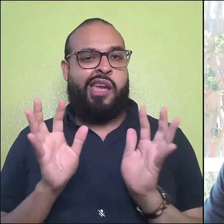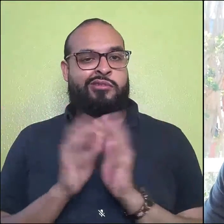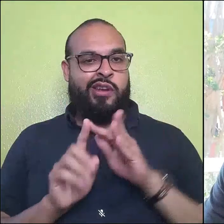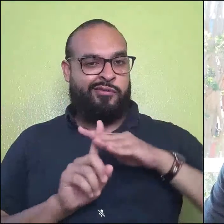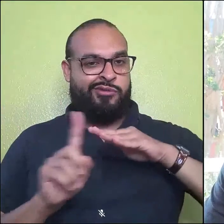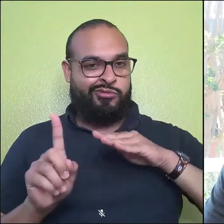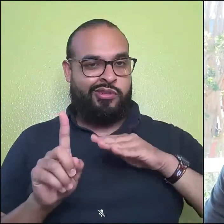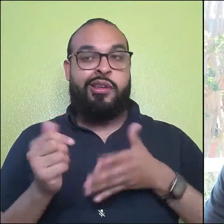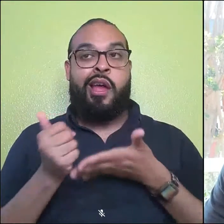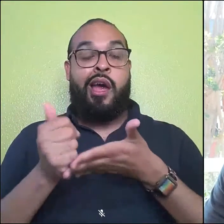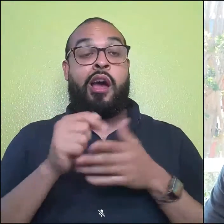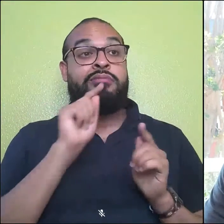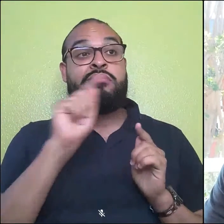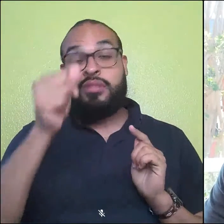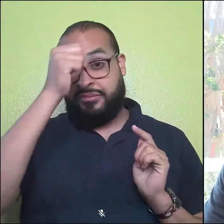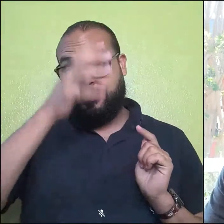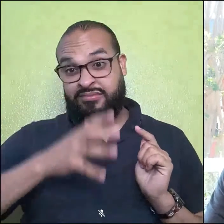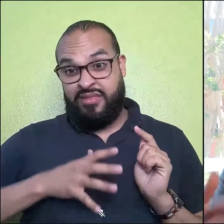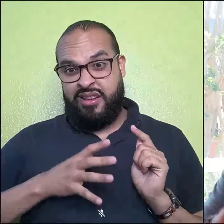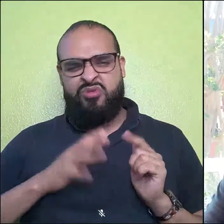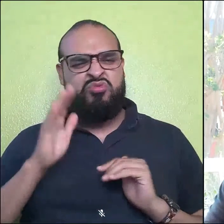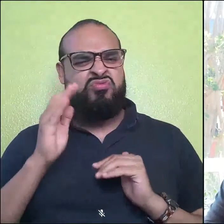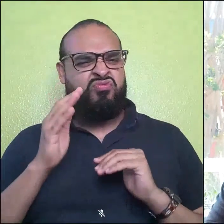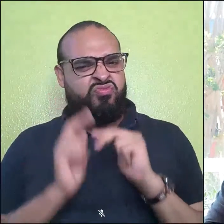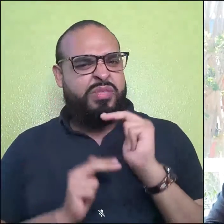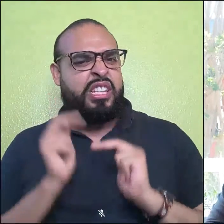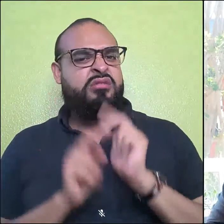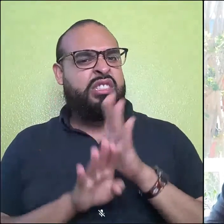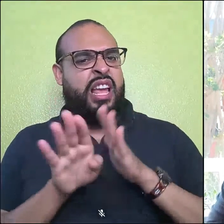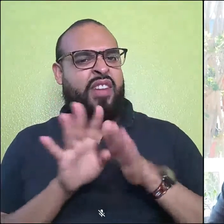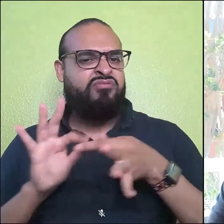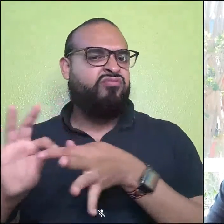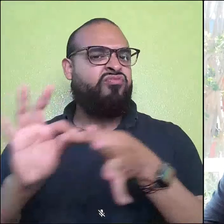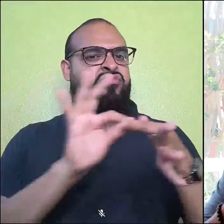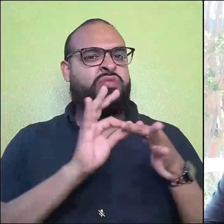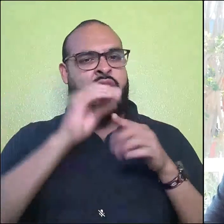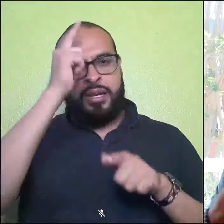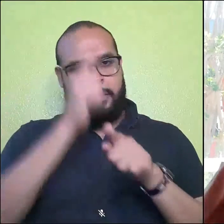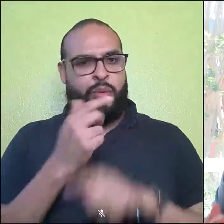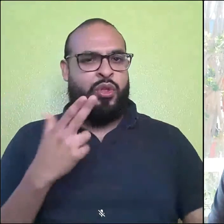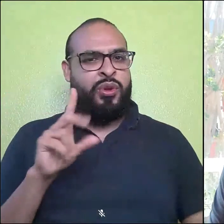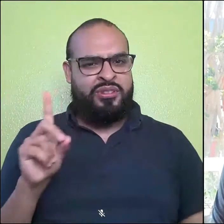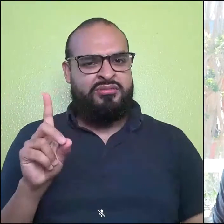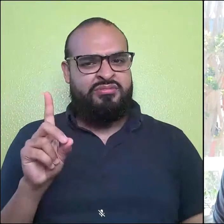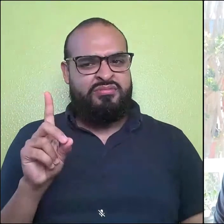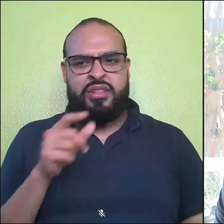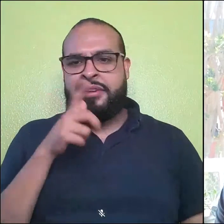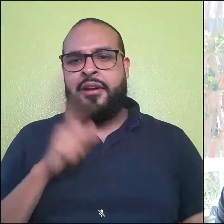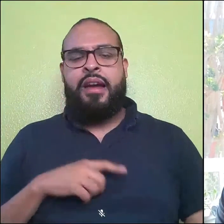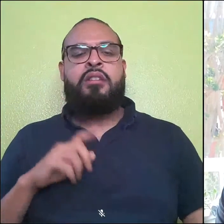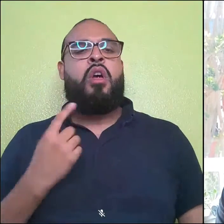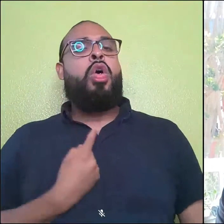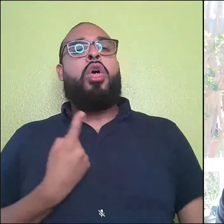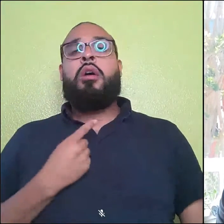so that we don't have to all go through life alone. And in healing our relationship with ourselves, heals our relationships to the loved